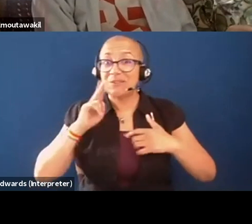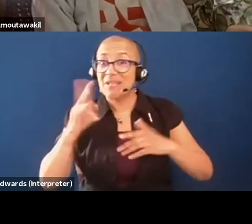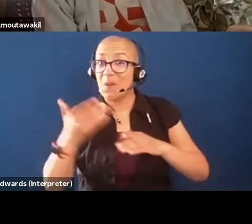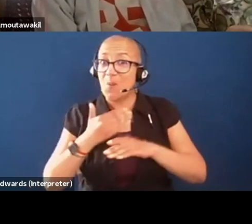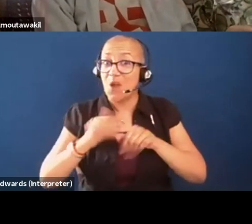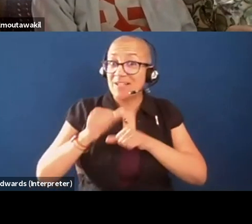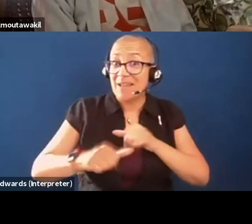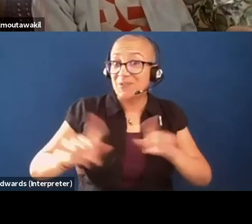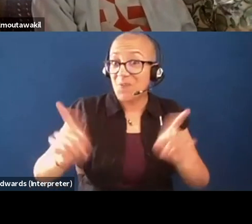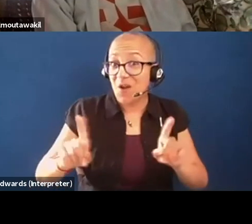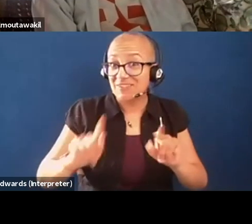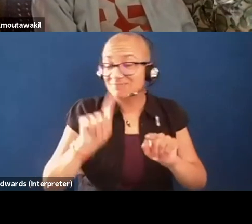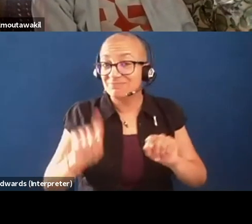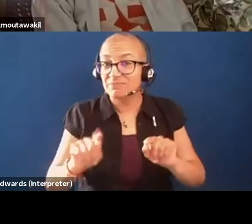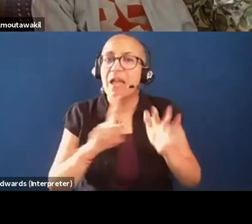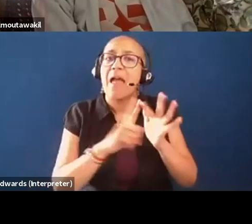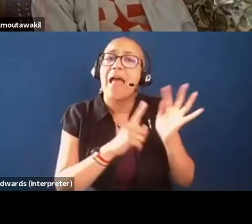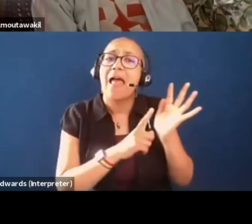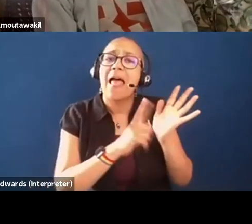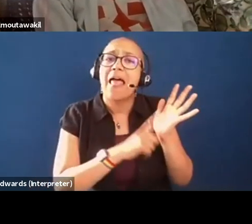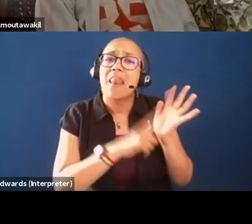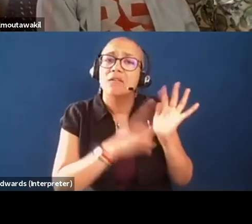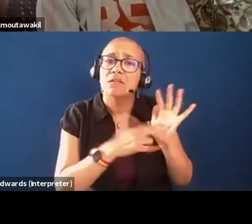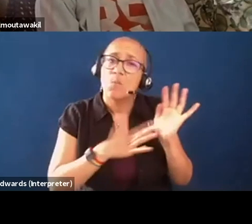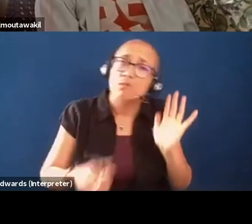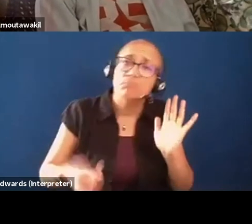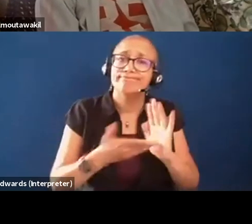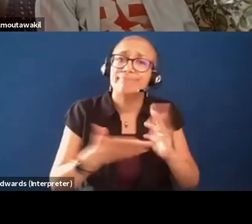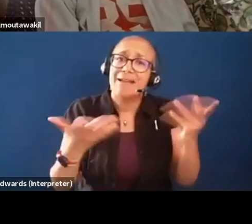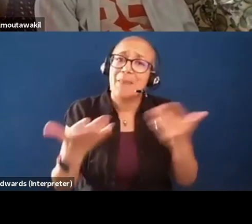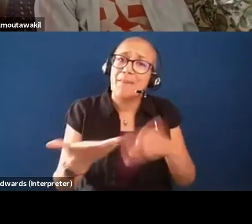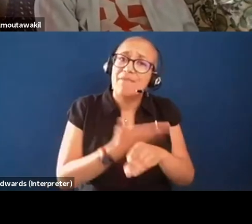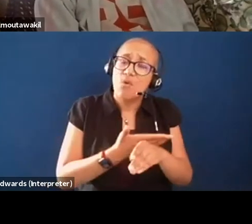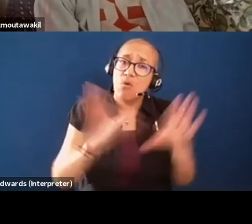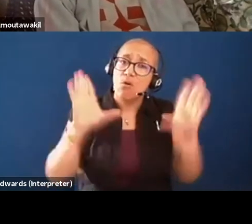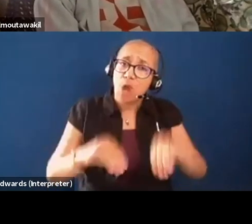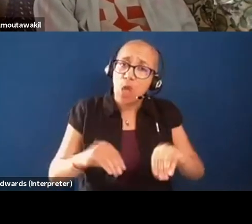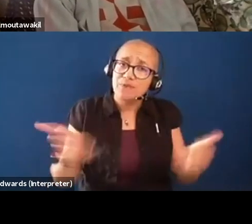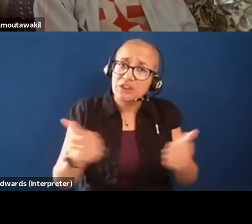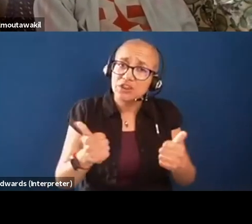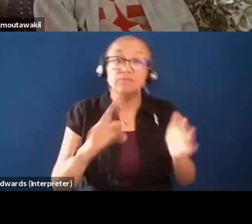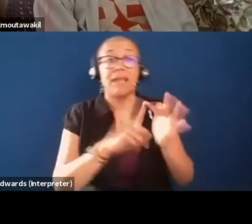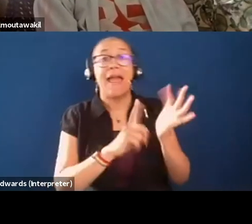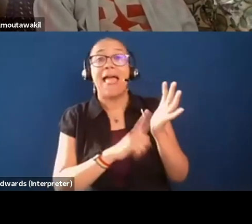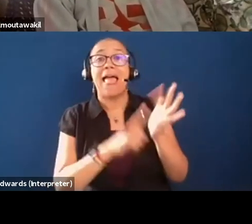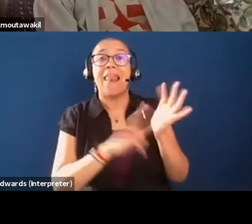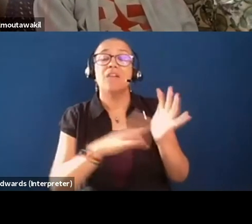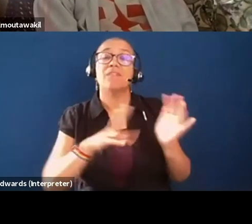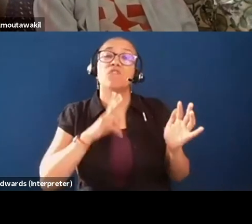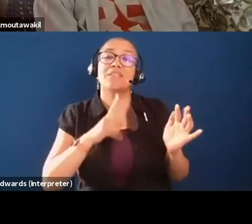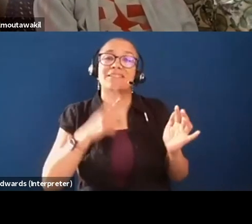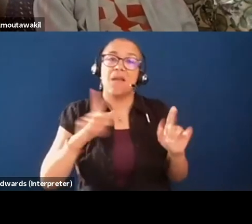next. All right, Ellen, did you have anything you wanted to say before we close? No, that's a wrap. Just to say, yeah, please do check